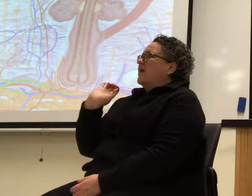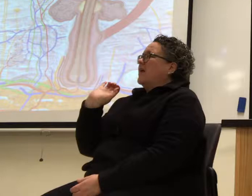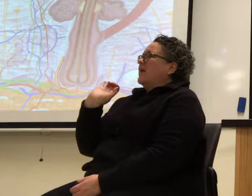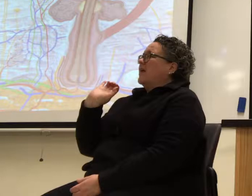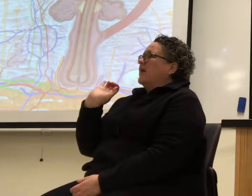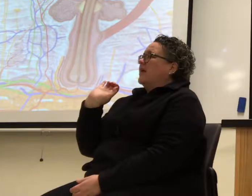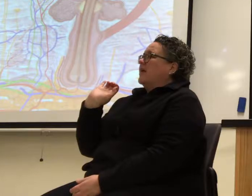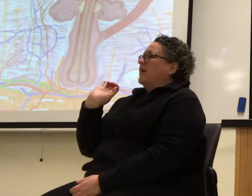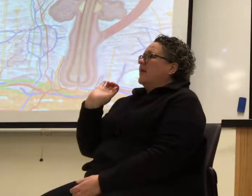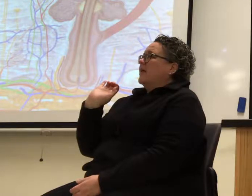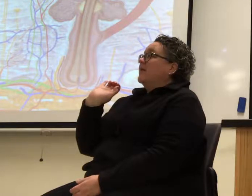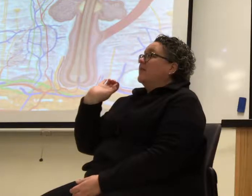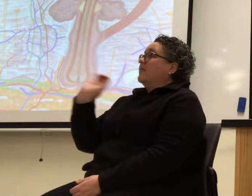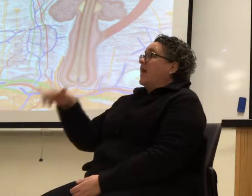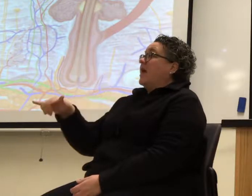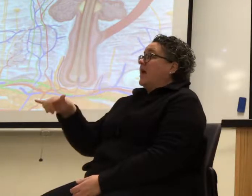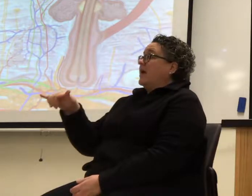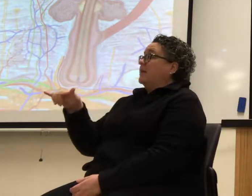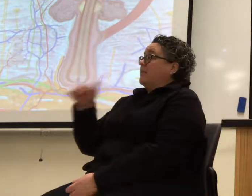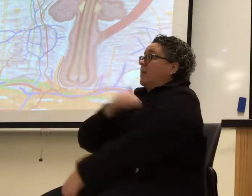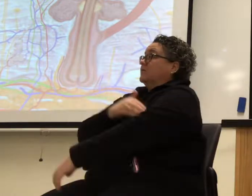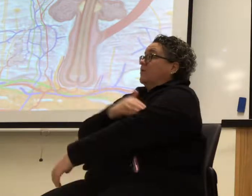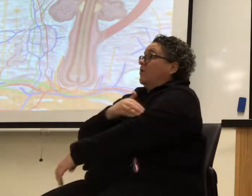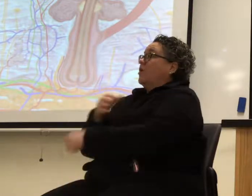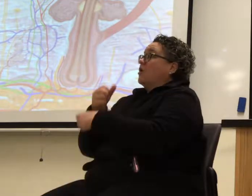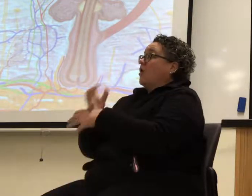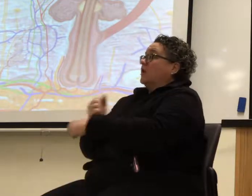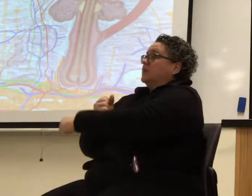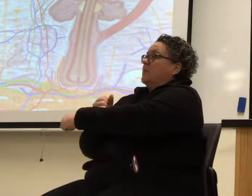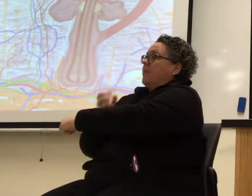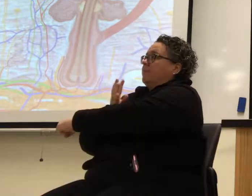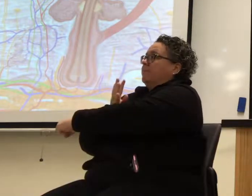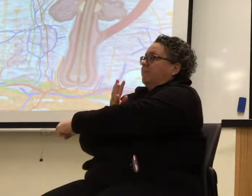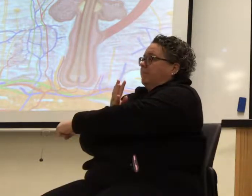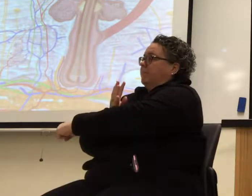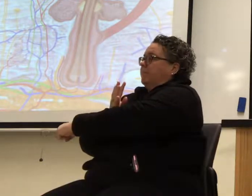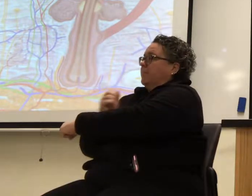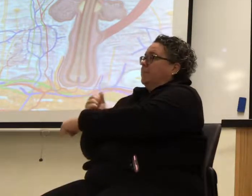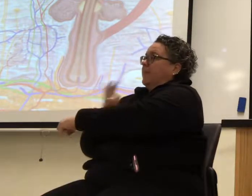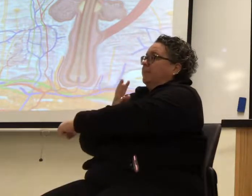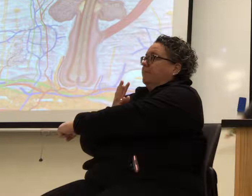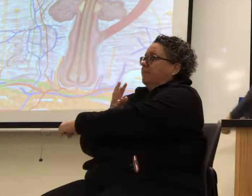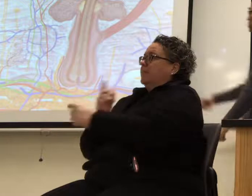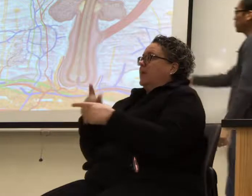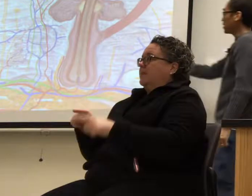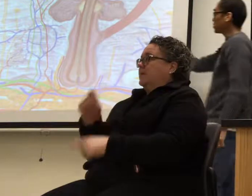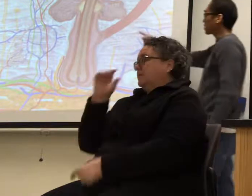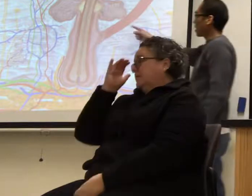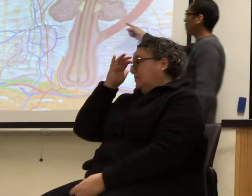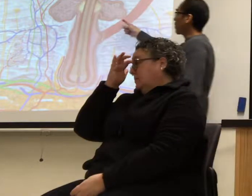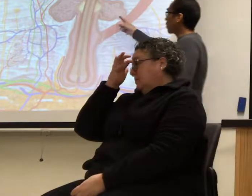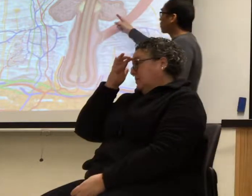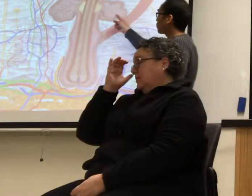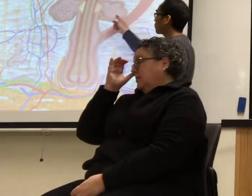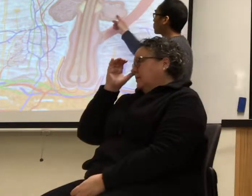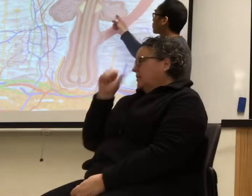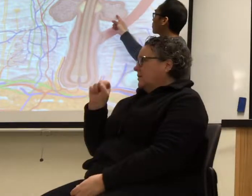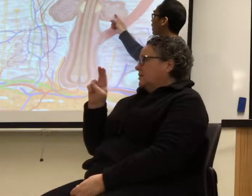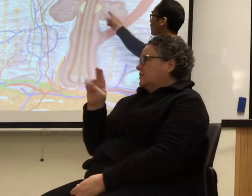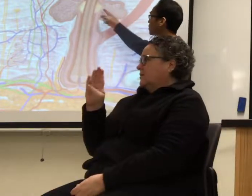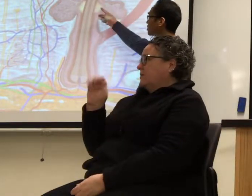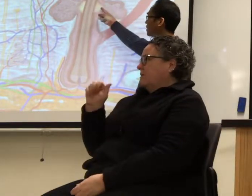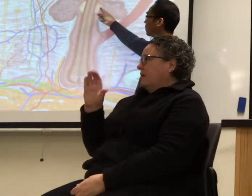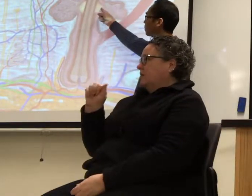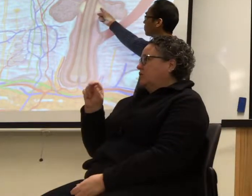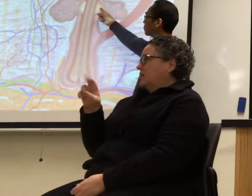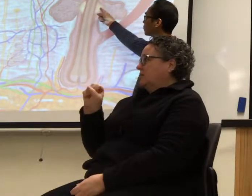sympathetic response. So those are both associated with the hair follicle. The model shows it pretty good. Here's the sebaceous gland there.